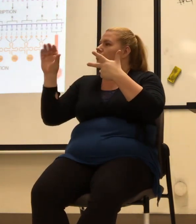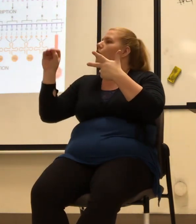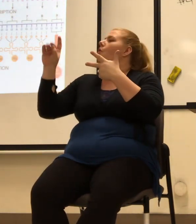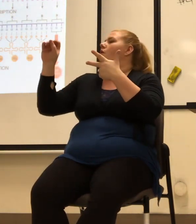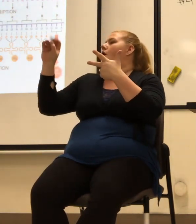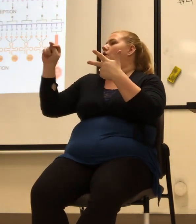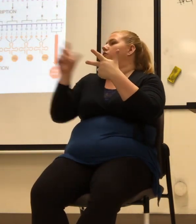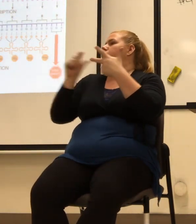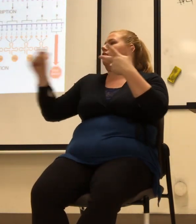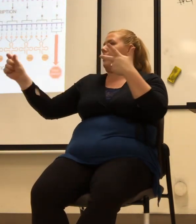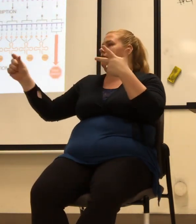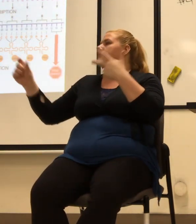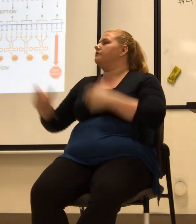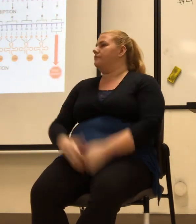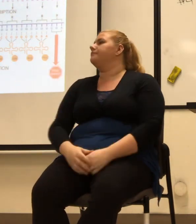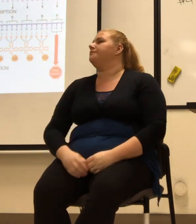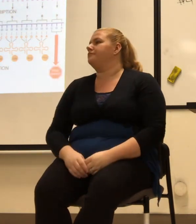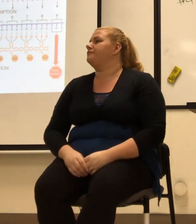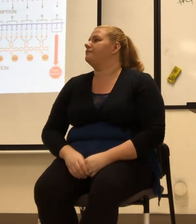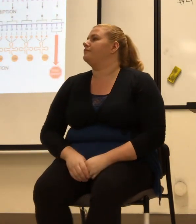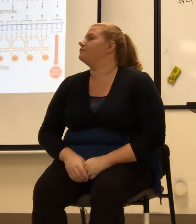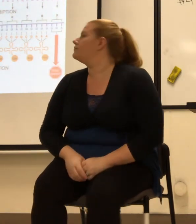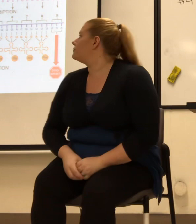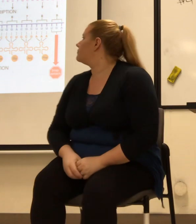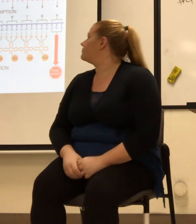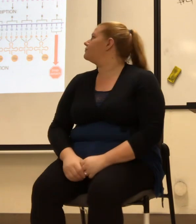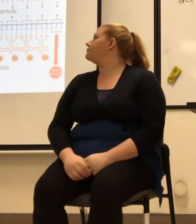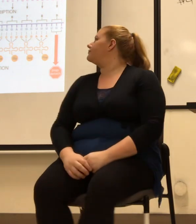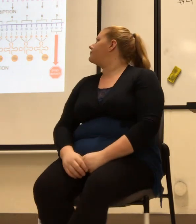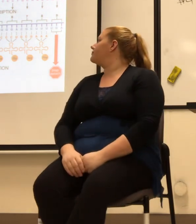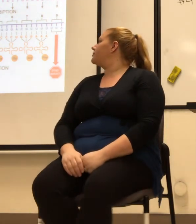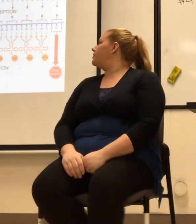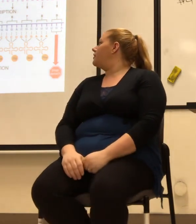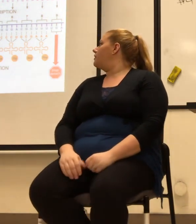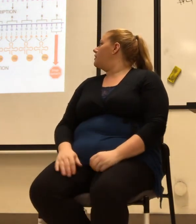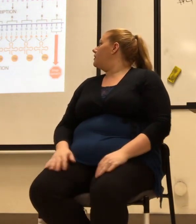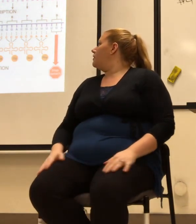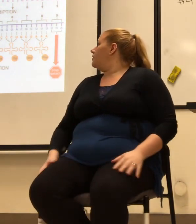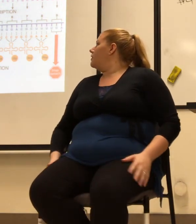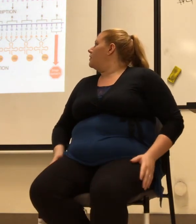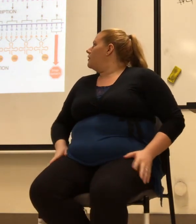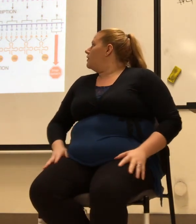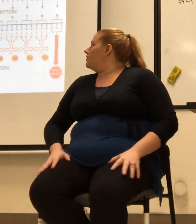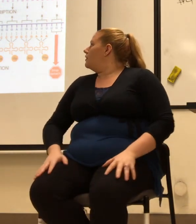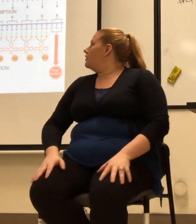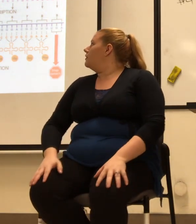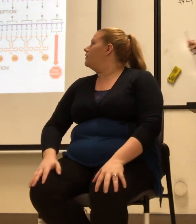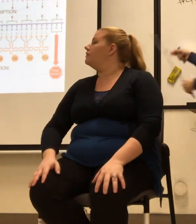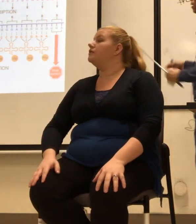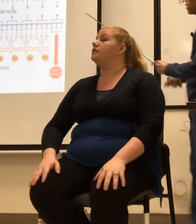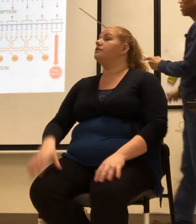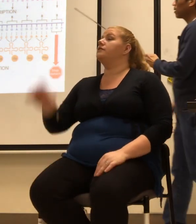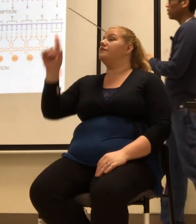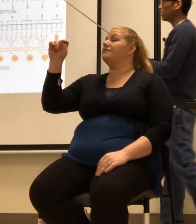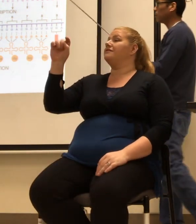Template strand, see if you're with me here. Is template strand DNA or RNA?